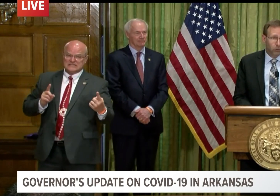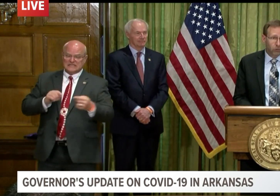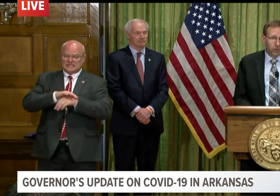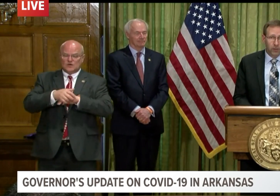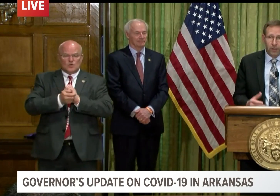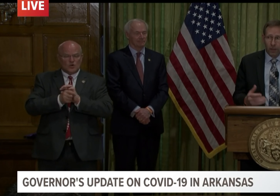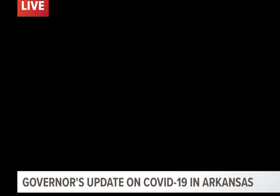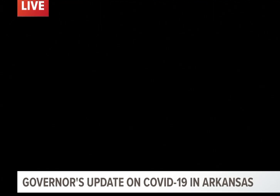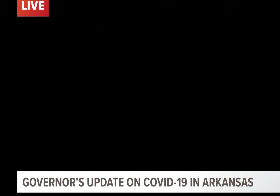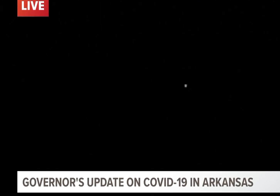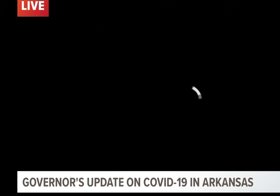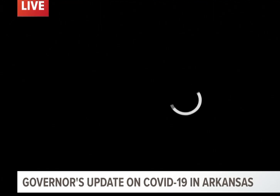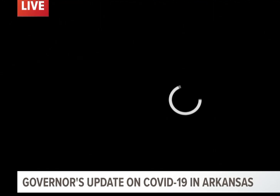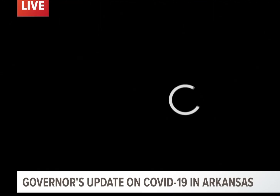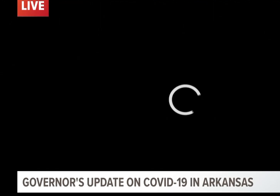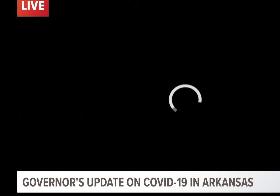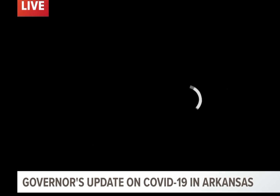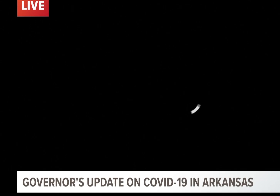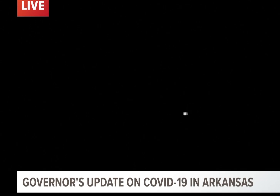hand washing,